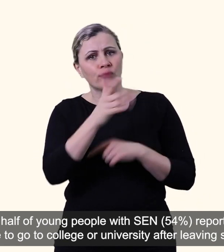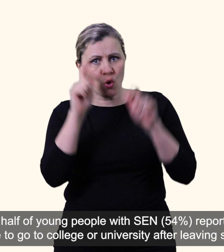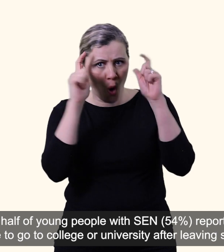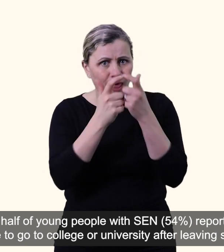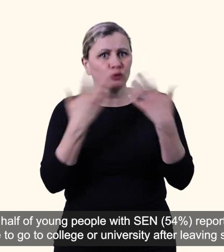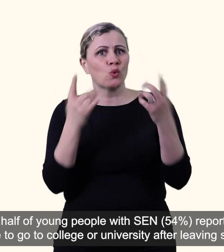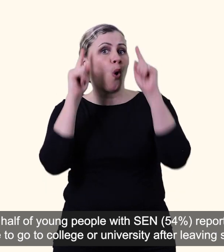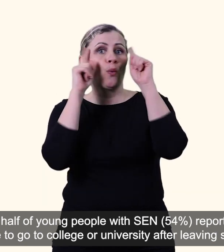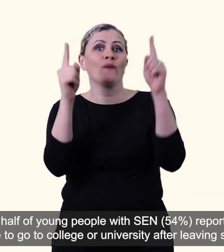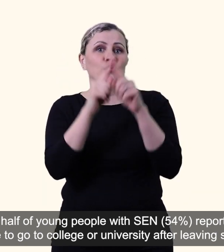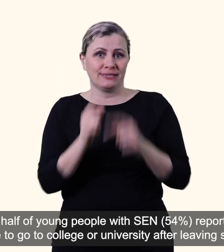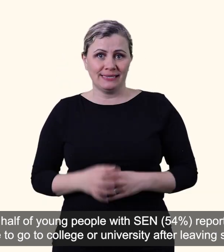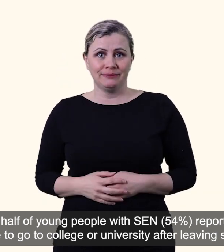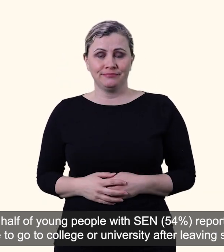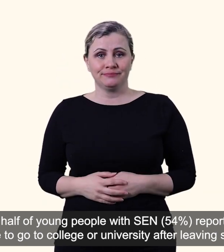university after leaving school.